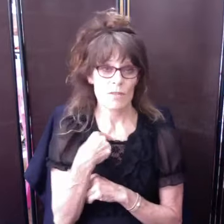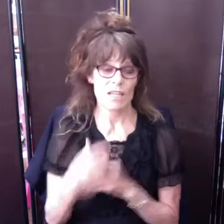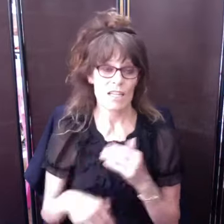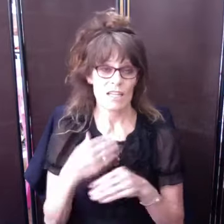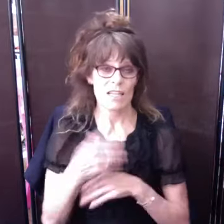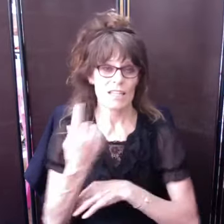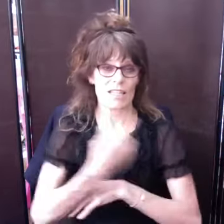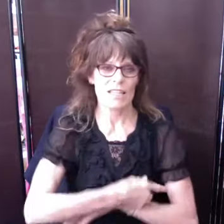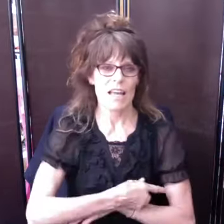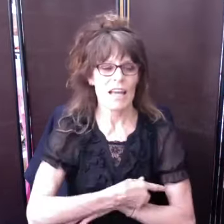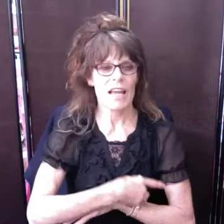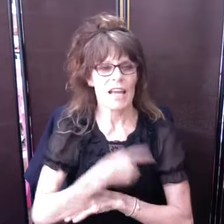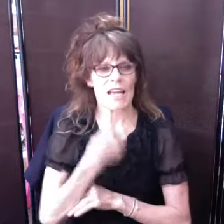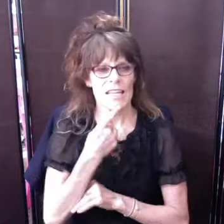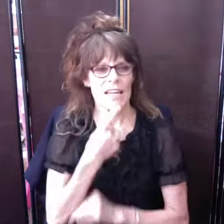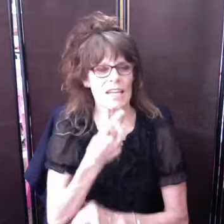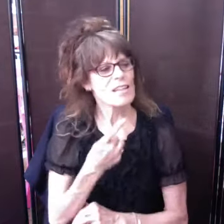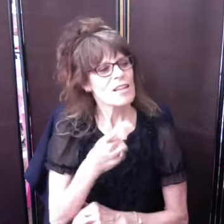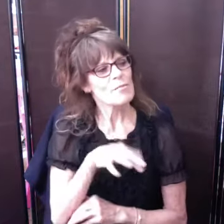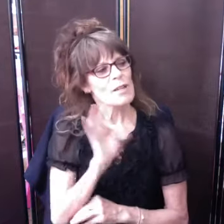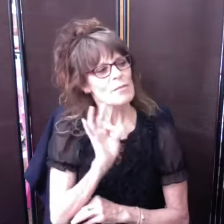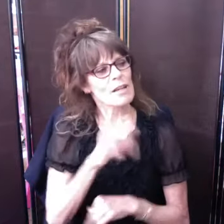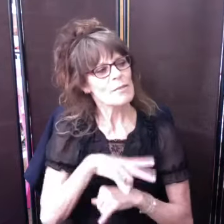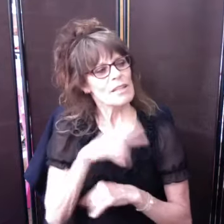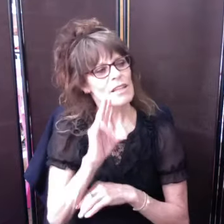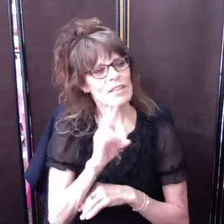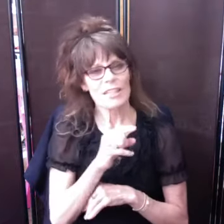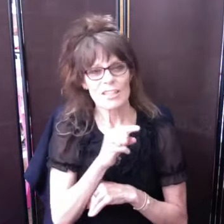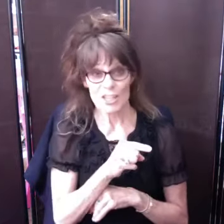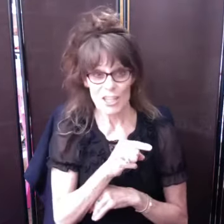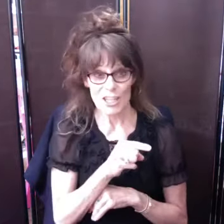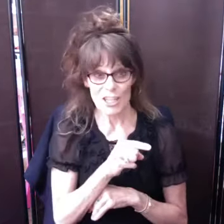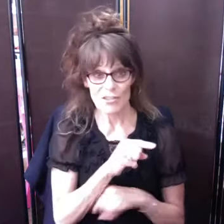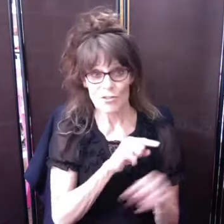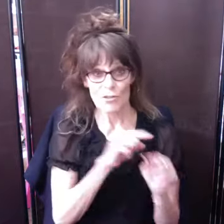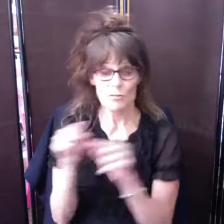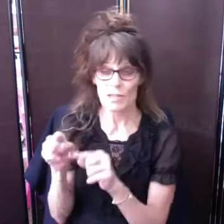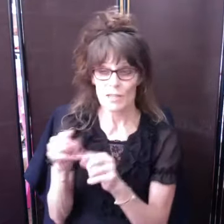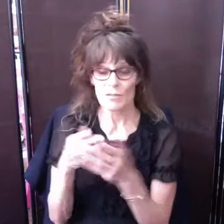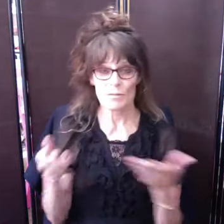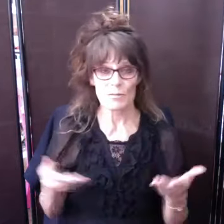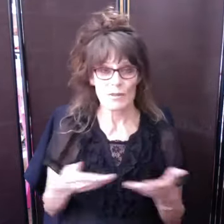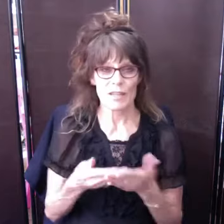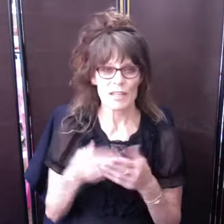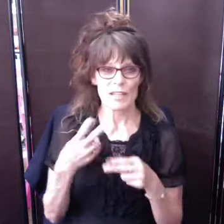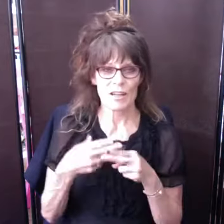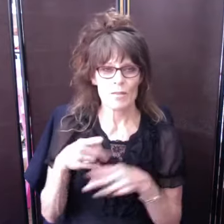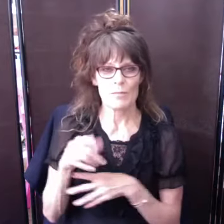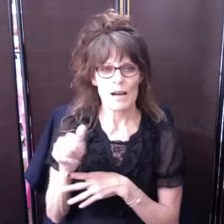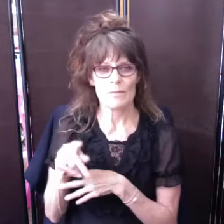at school and says, pick me up at 7 o'clock. And she took me to a place called Papagayo Disco on Greenville Avenue.